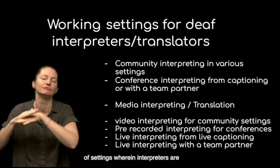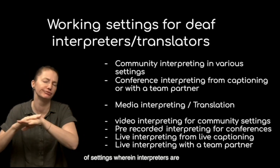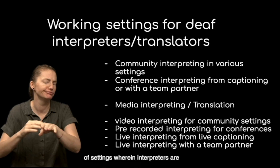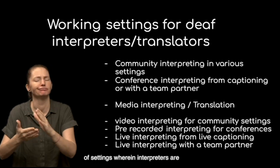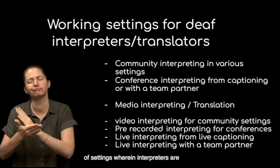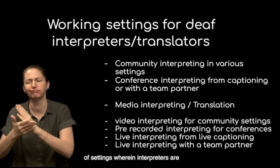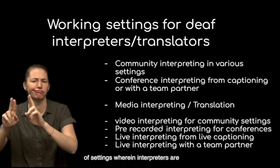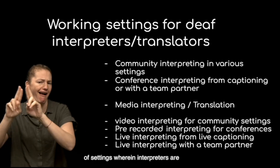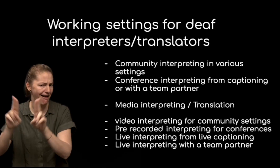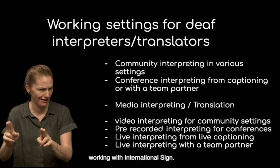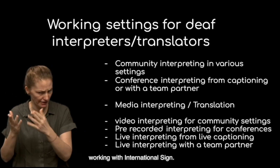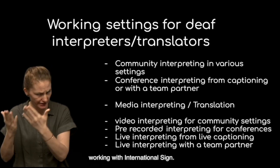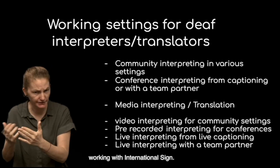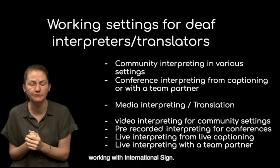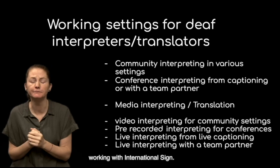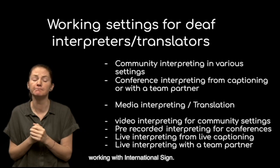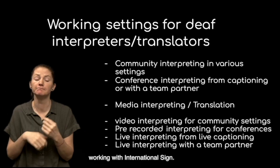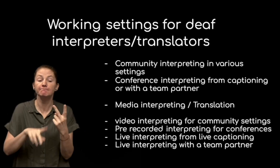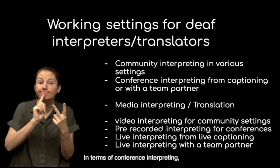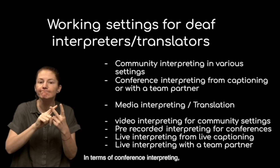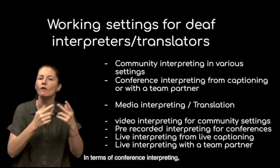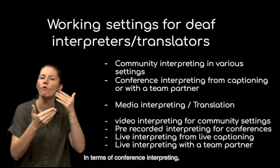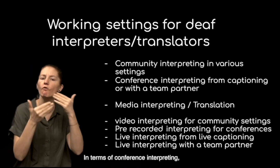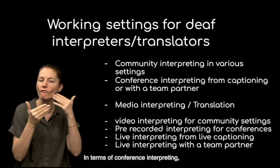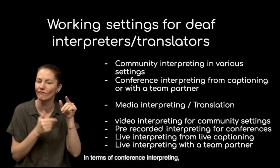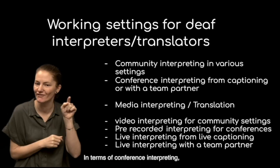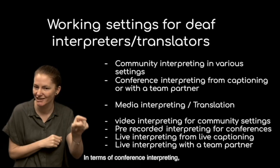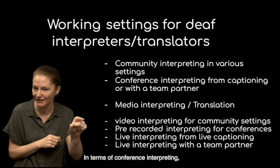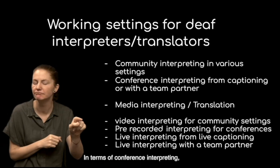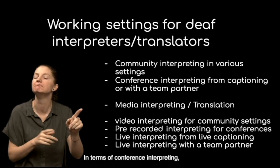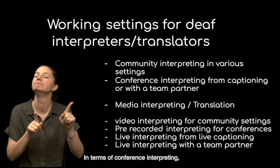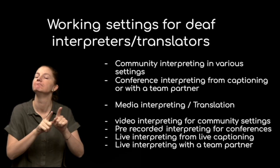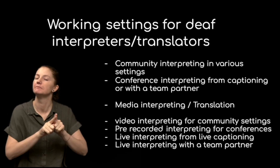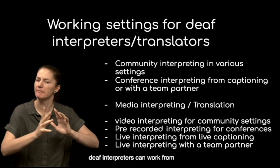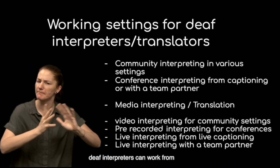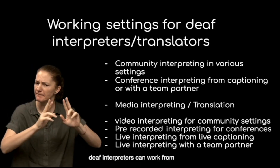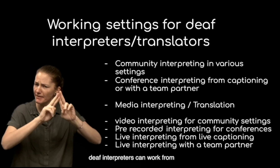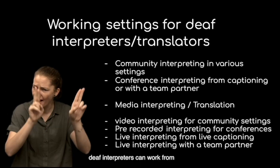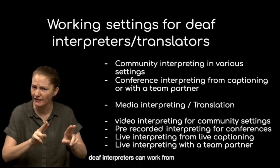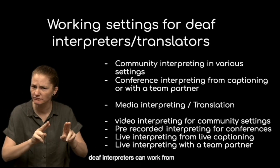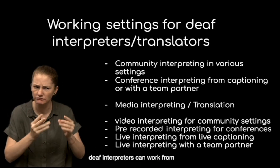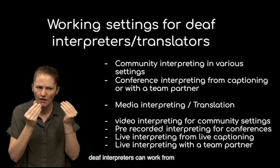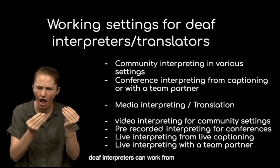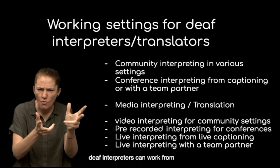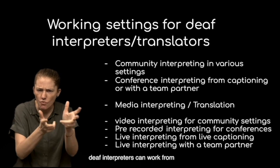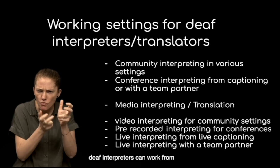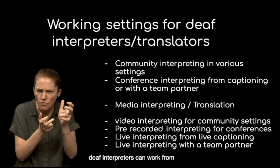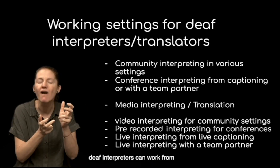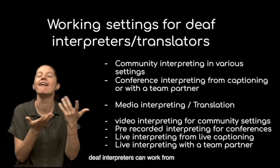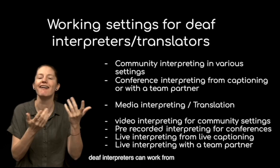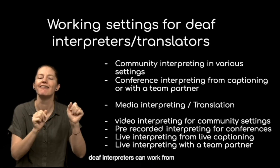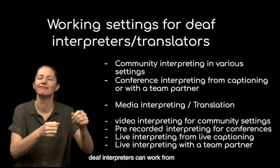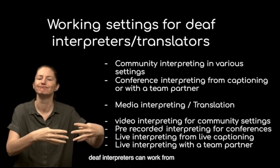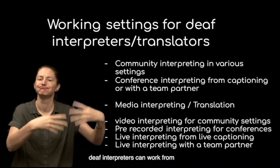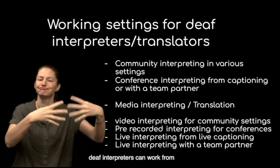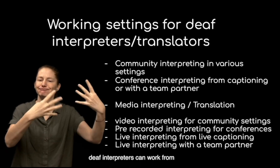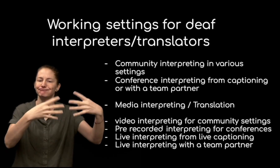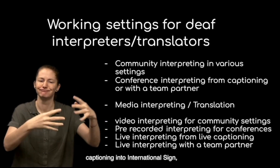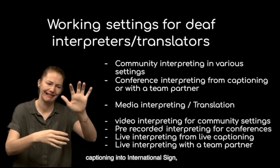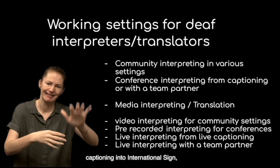interpreters are working with International Sign. In terms of conference interpreting, deaf interpreters can work from captioning into International Sign,